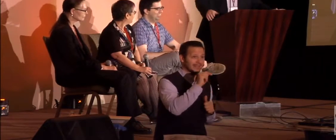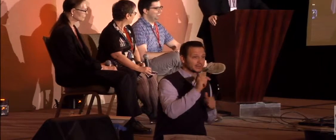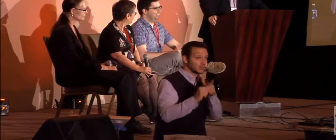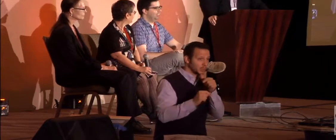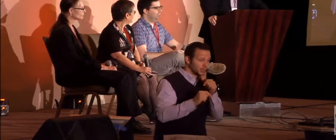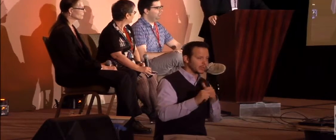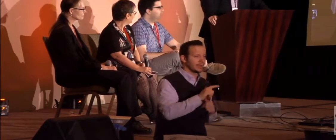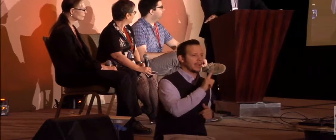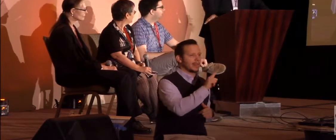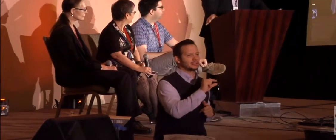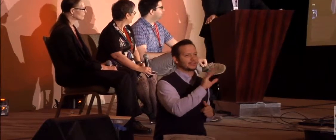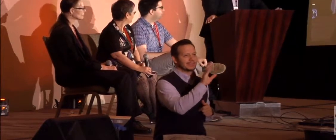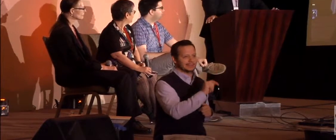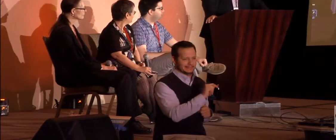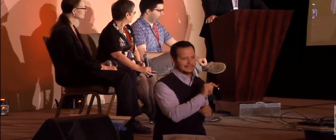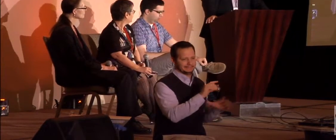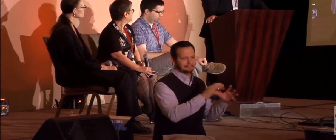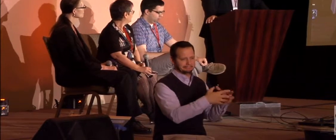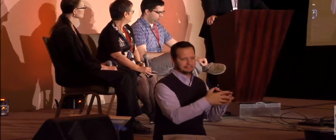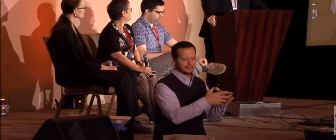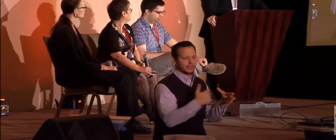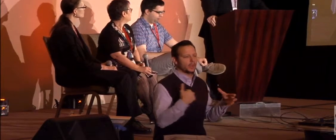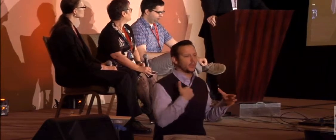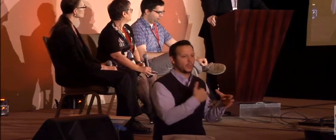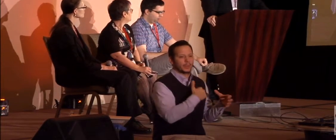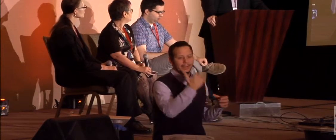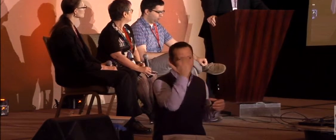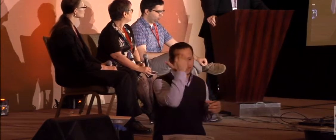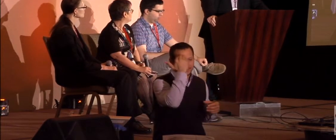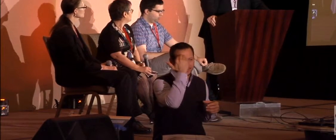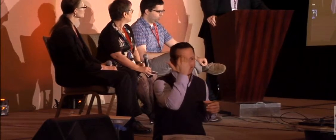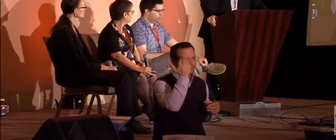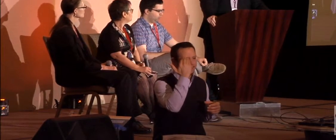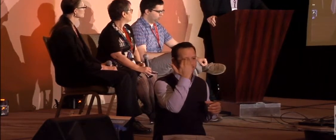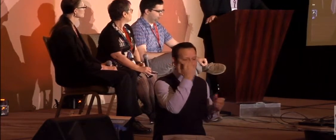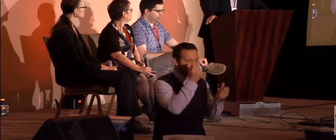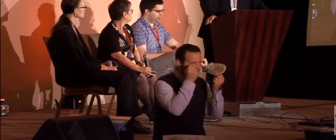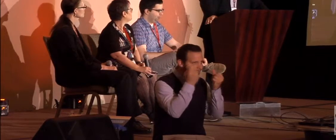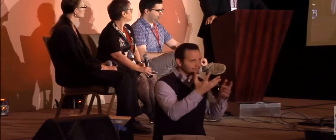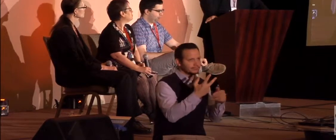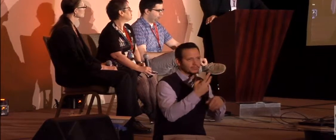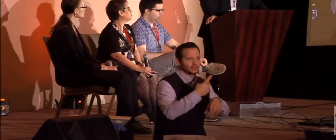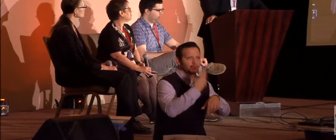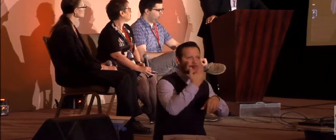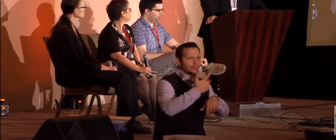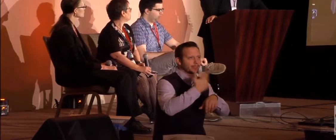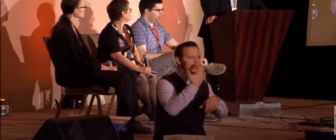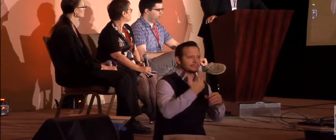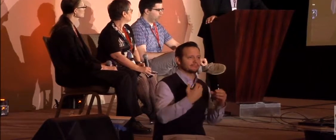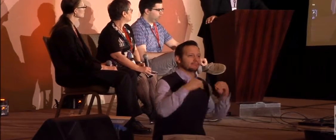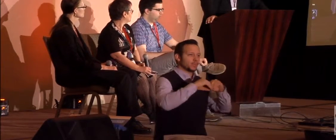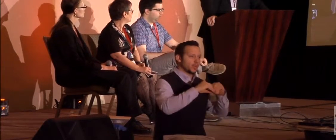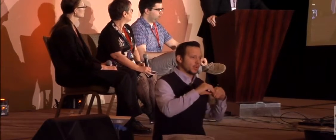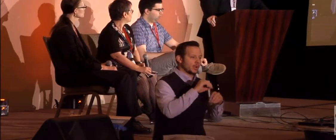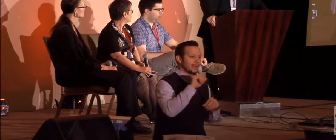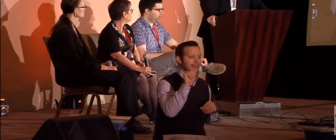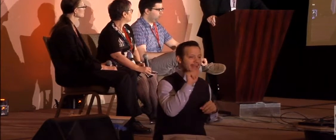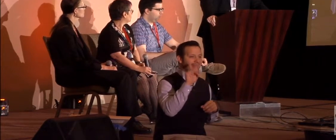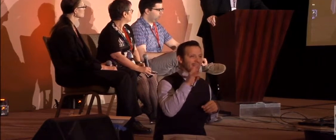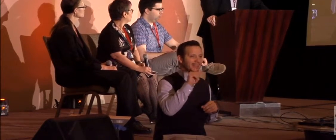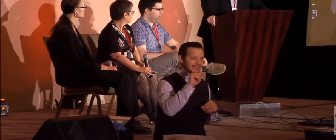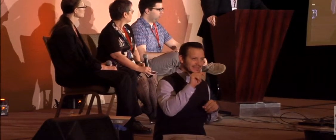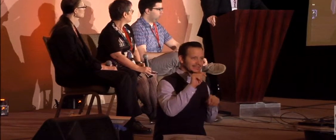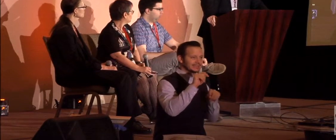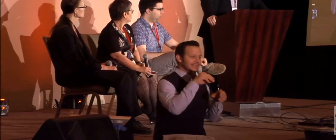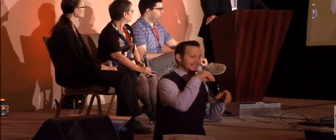So we know that there are tons. I mean, it's two or three times as many atheists in the LGBT community as there are in the